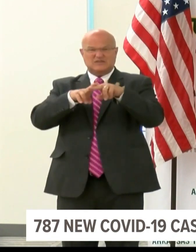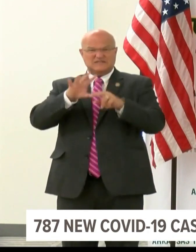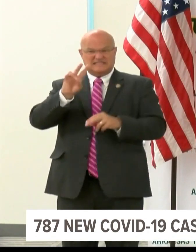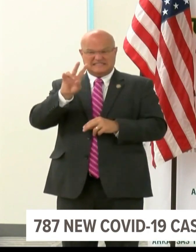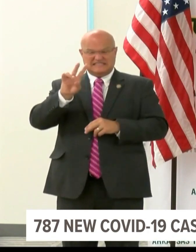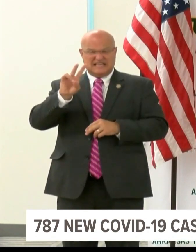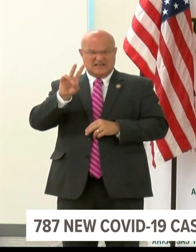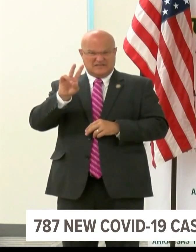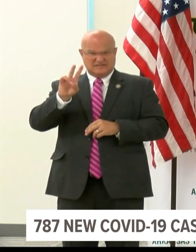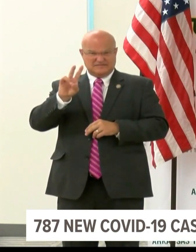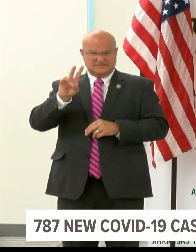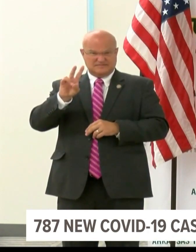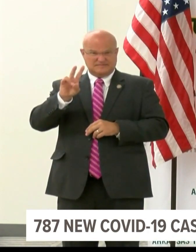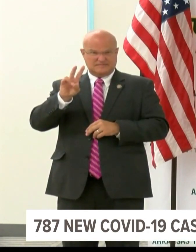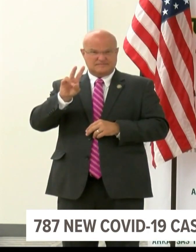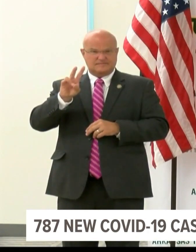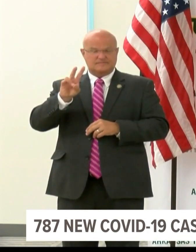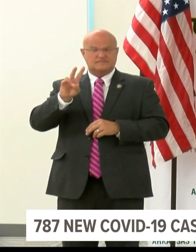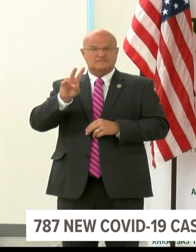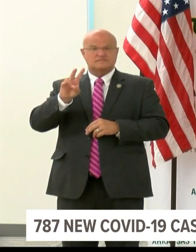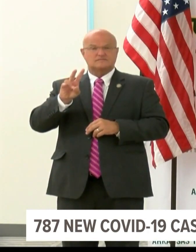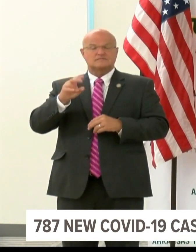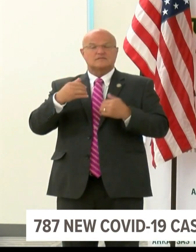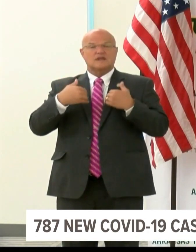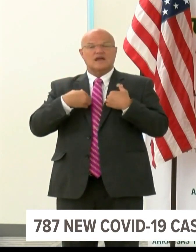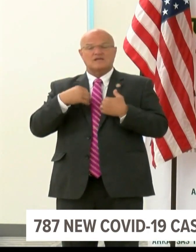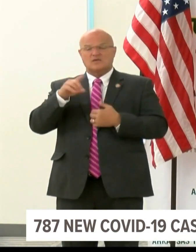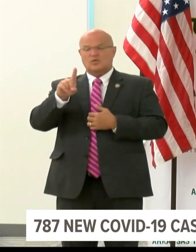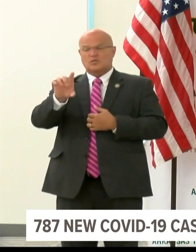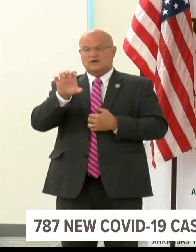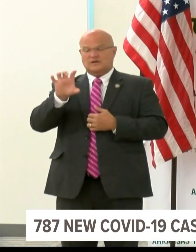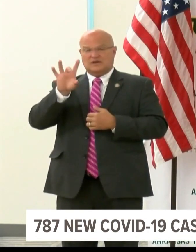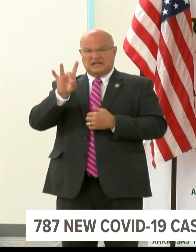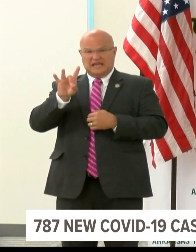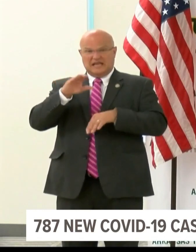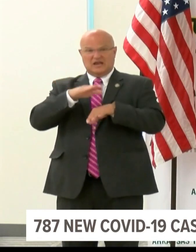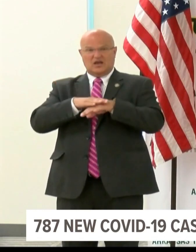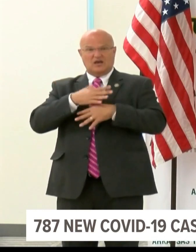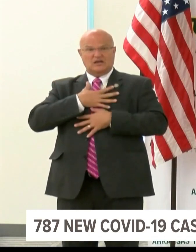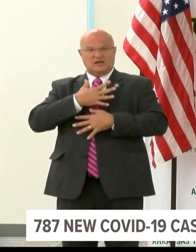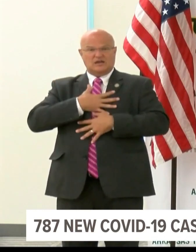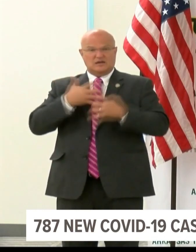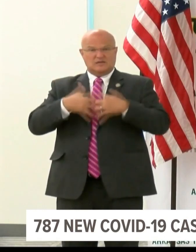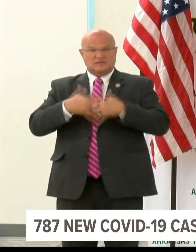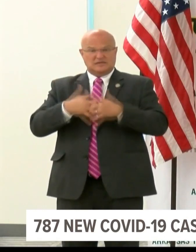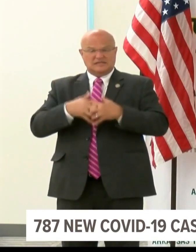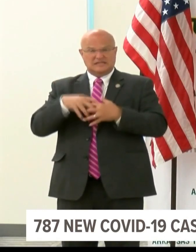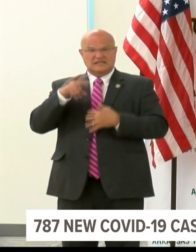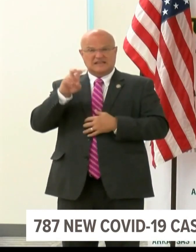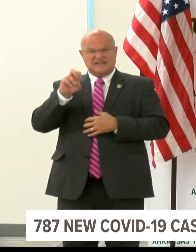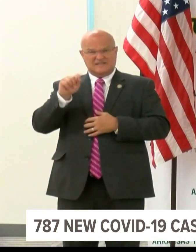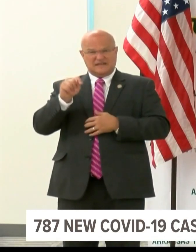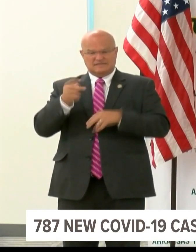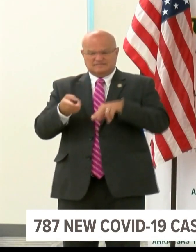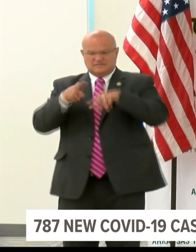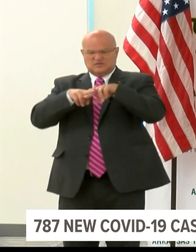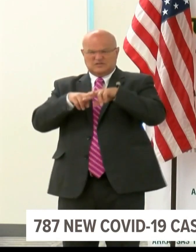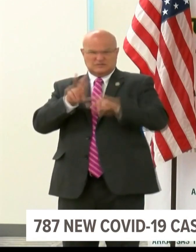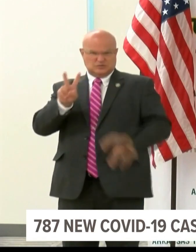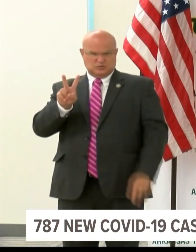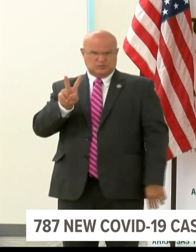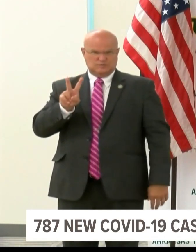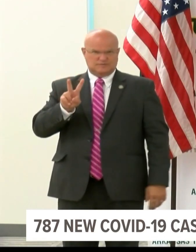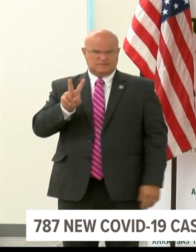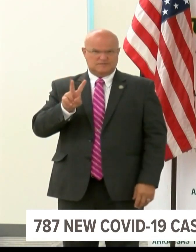7 from yesterday. We have 108 people on the ventilator. There's been an increase of 2 from